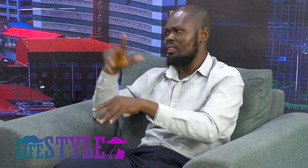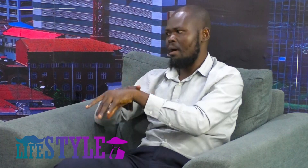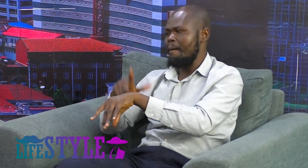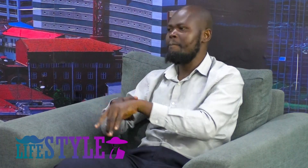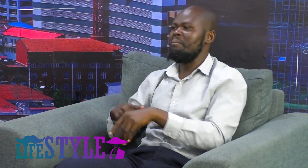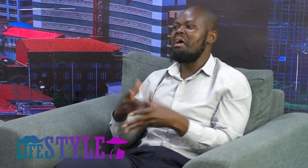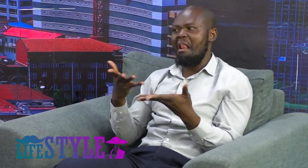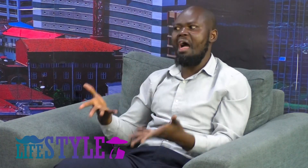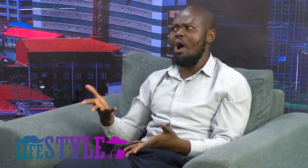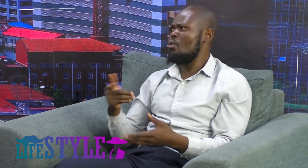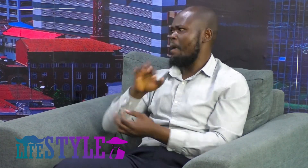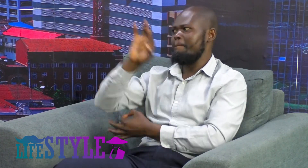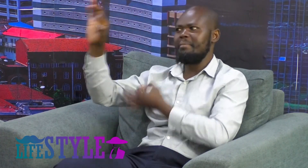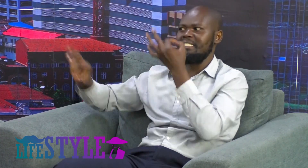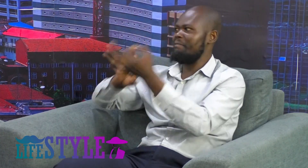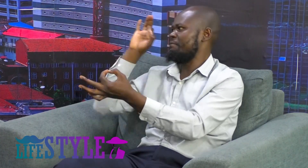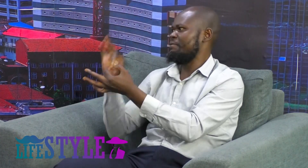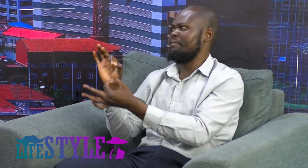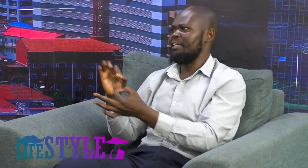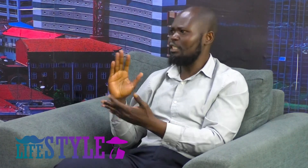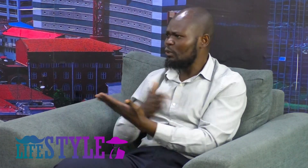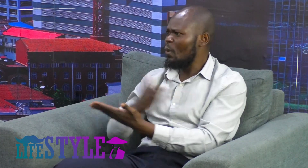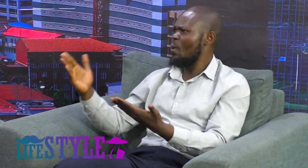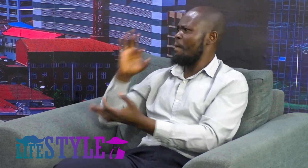interpreter, there was a lot of challenges, miscommunication and all